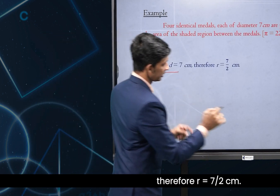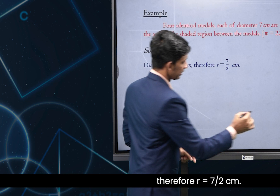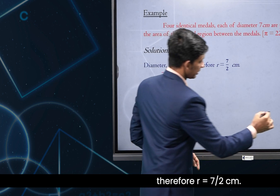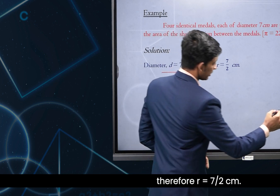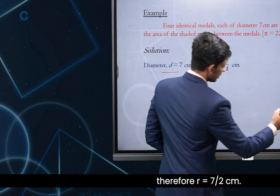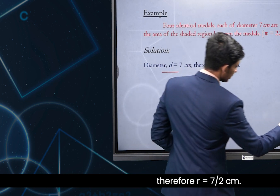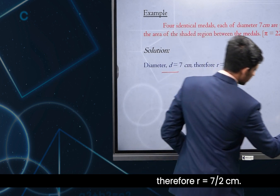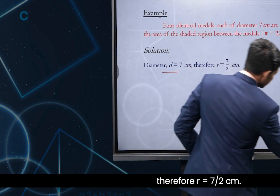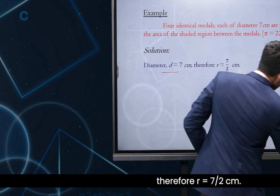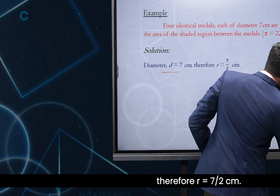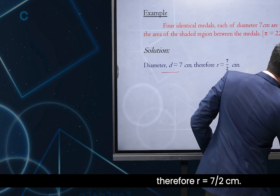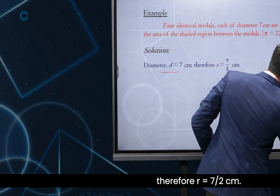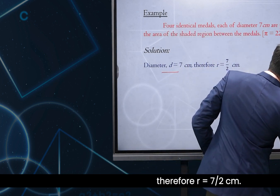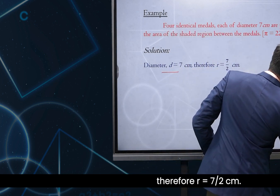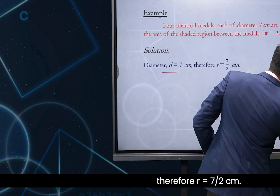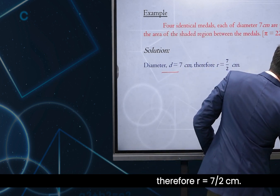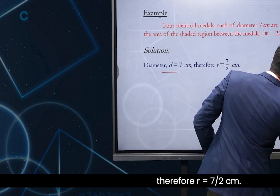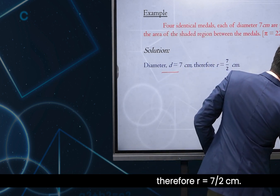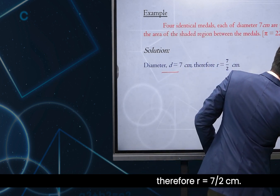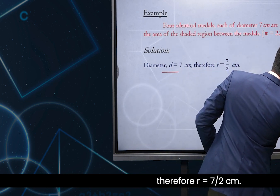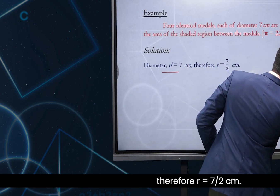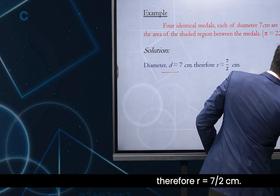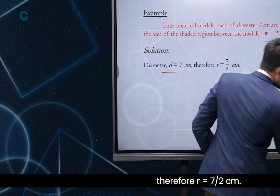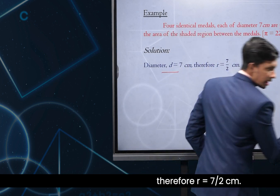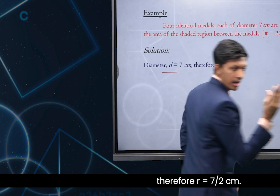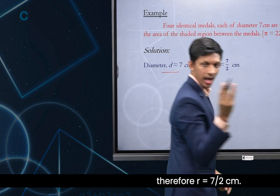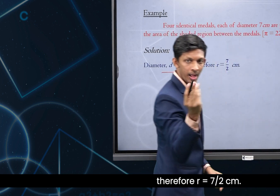Therefore, R is equal to 7 by 2 cm.